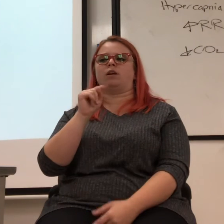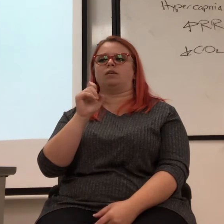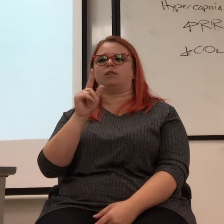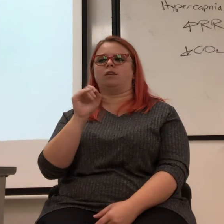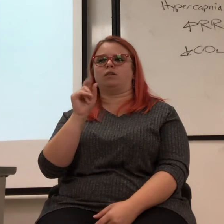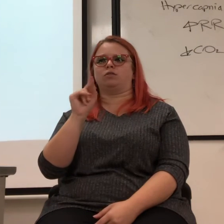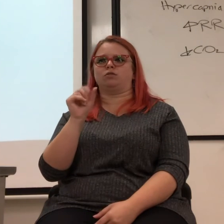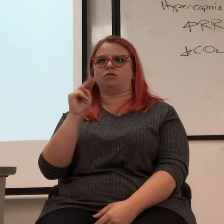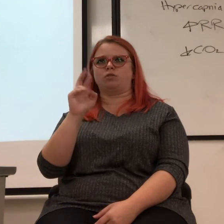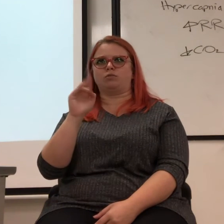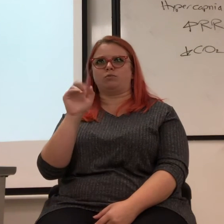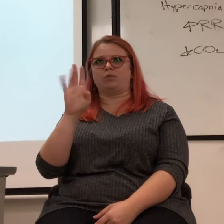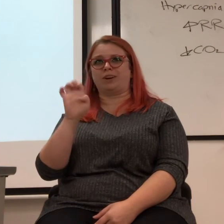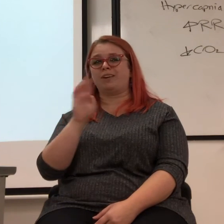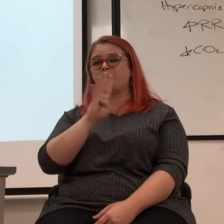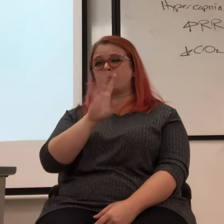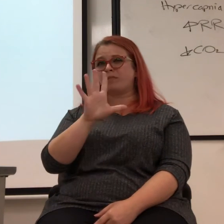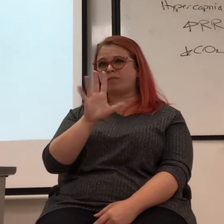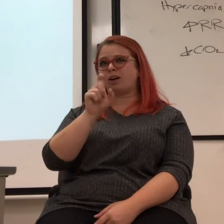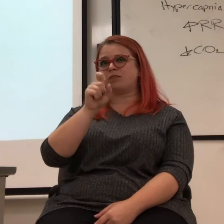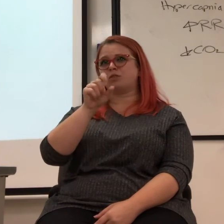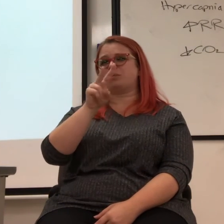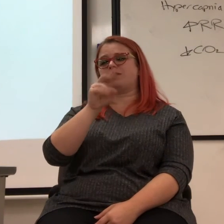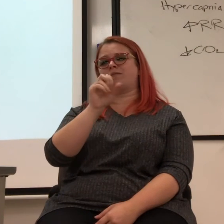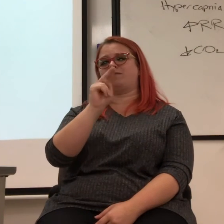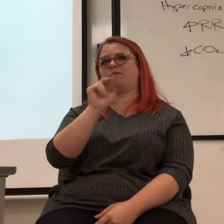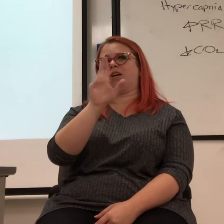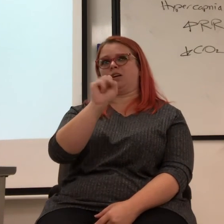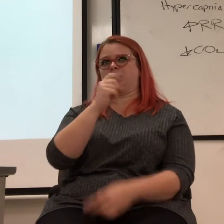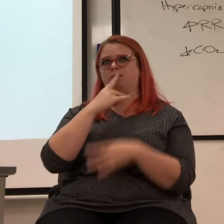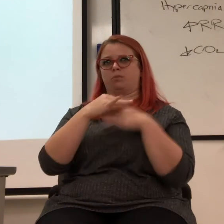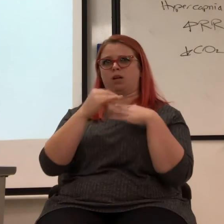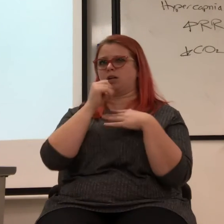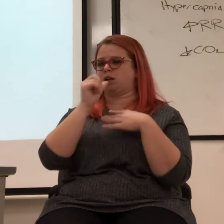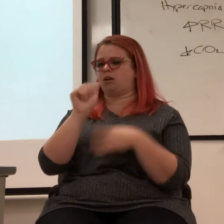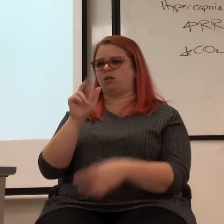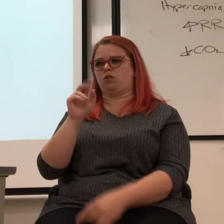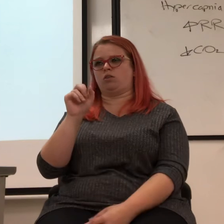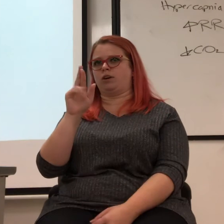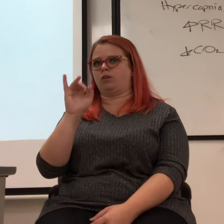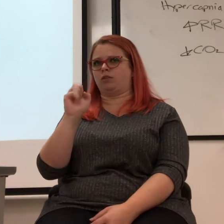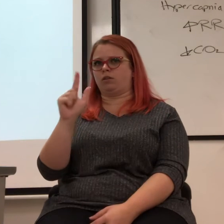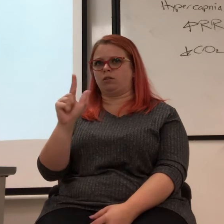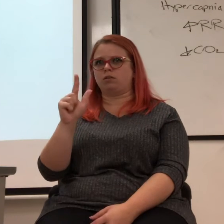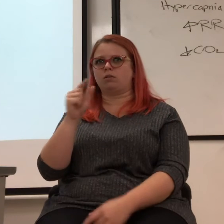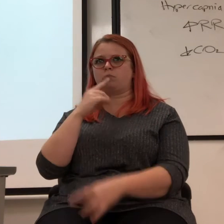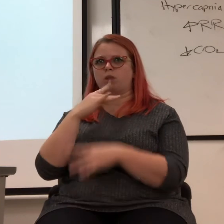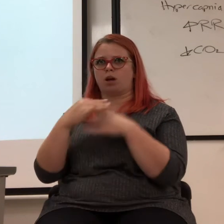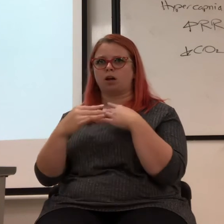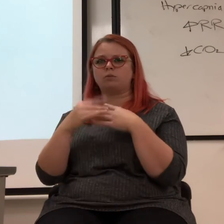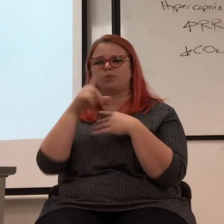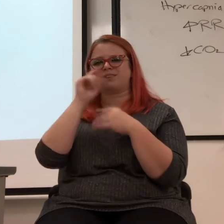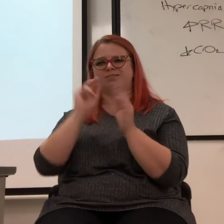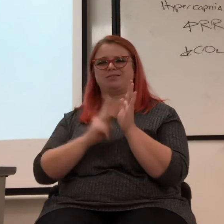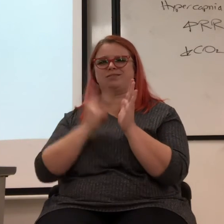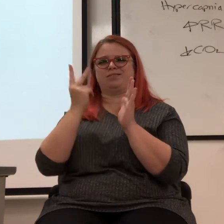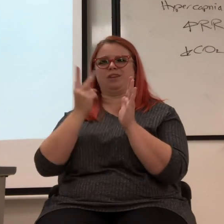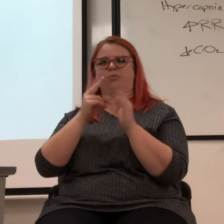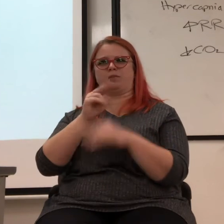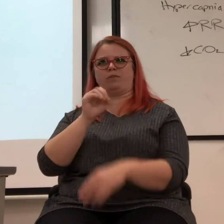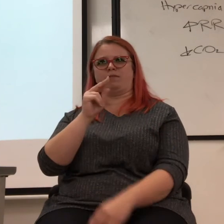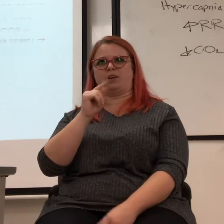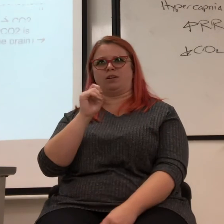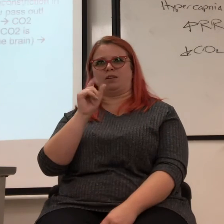in venous blood, not arterial blood. Okay, so something's going on there. Double the ventilation rate. And here's